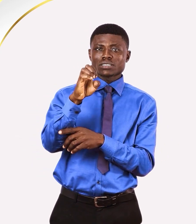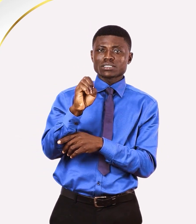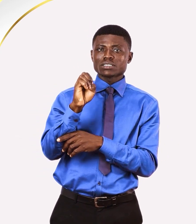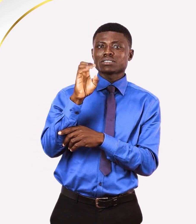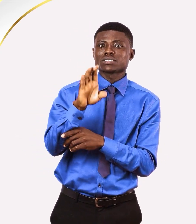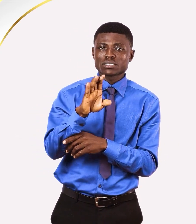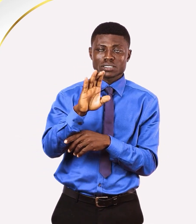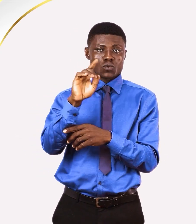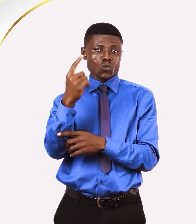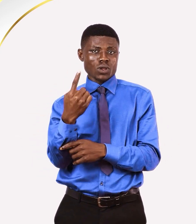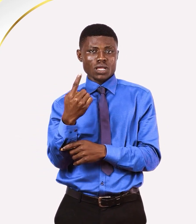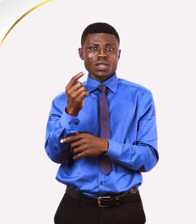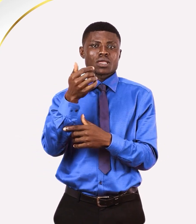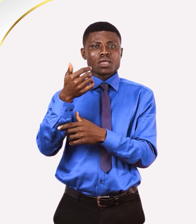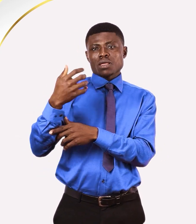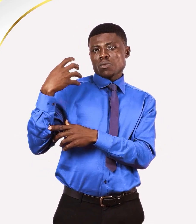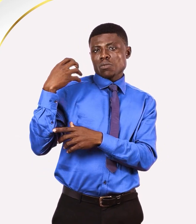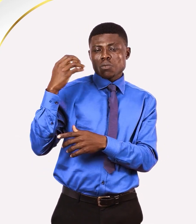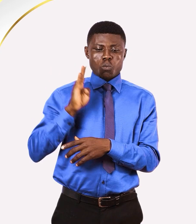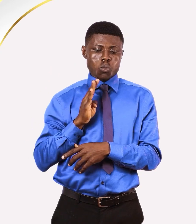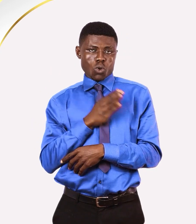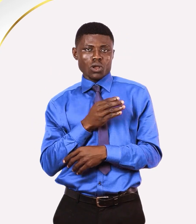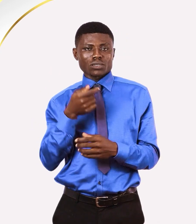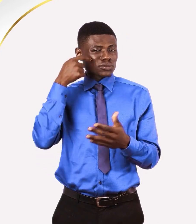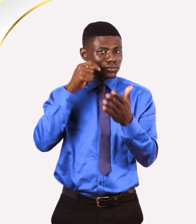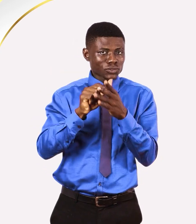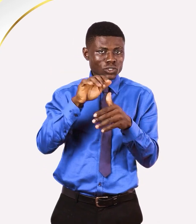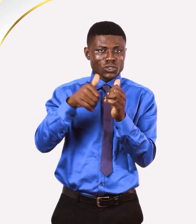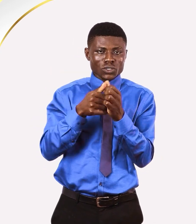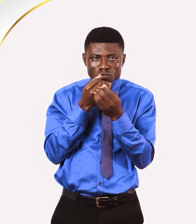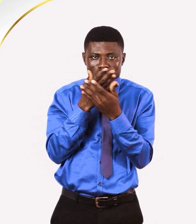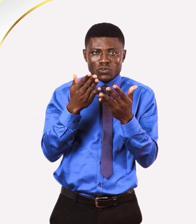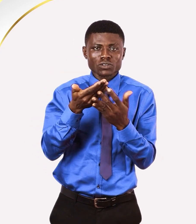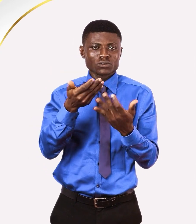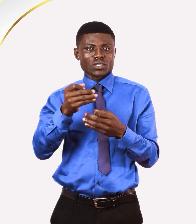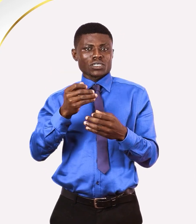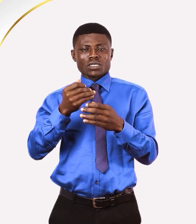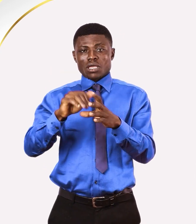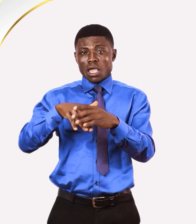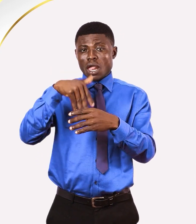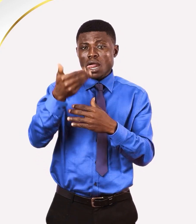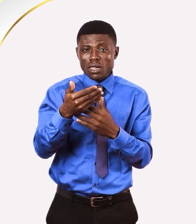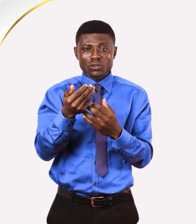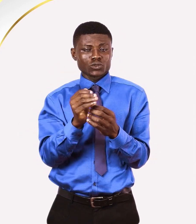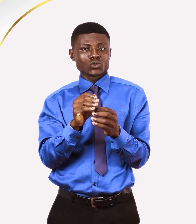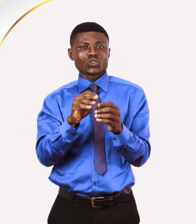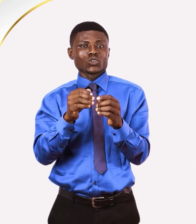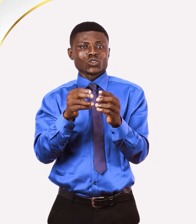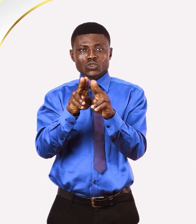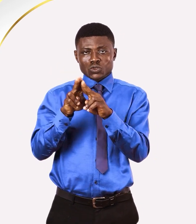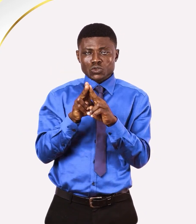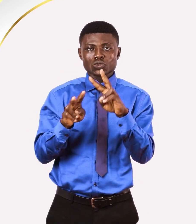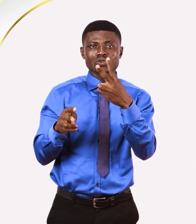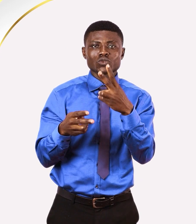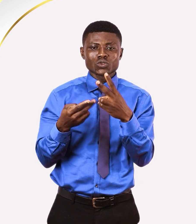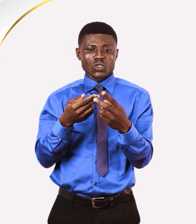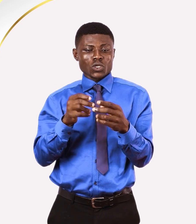SEC. 1. Bond Secretariat, Information and External Affairs Unit.